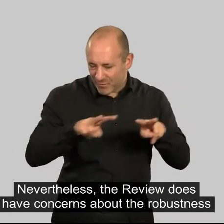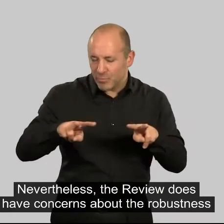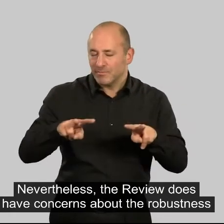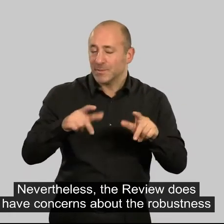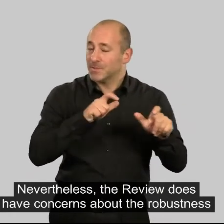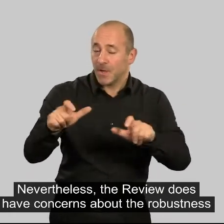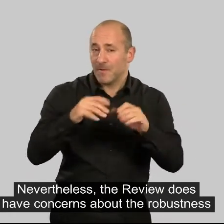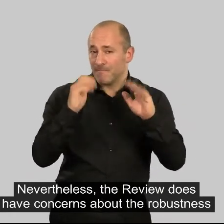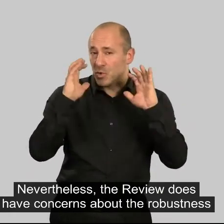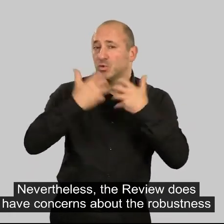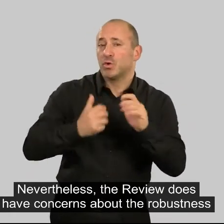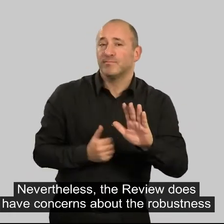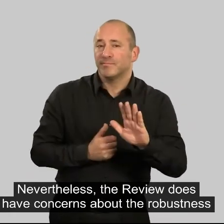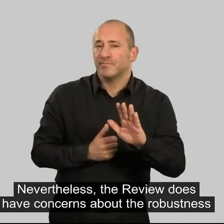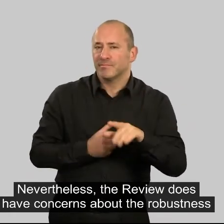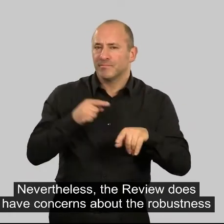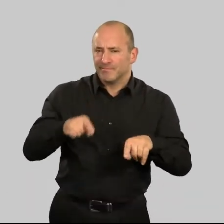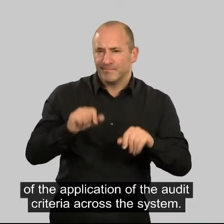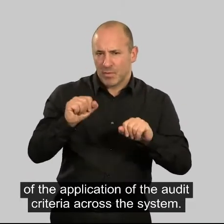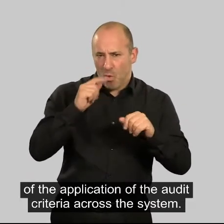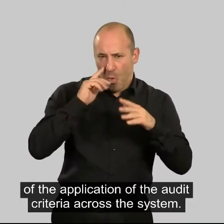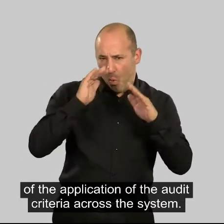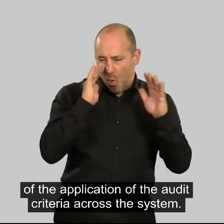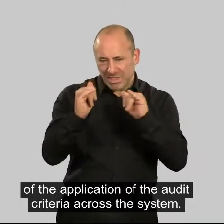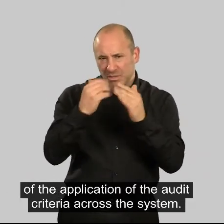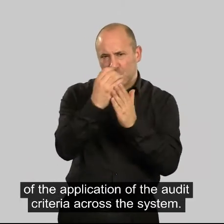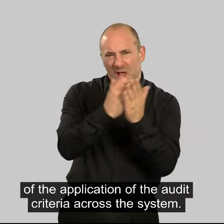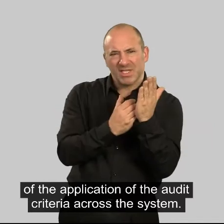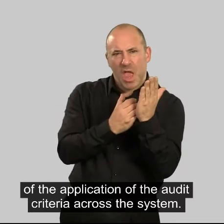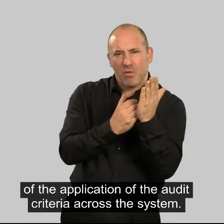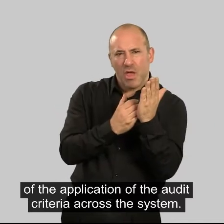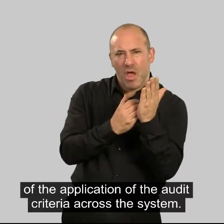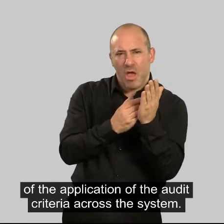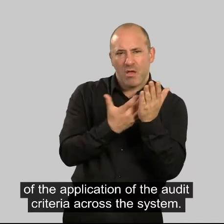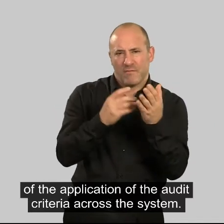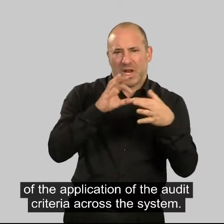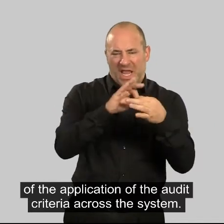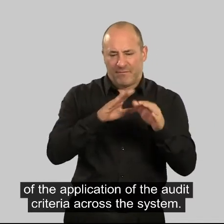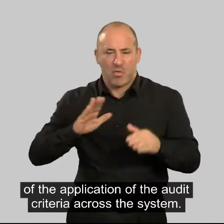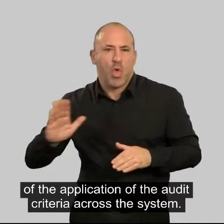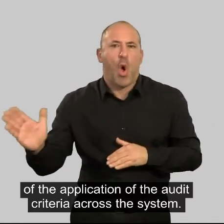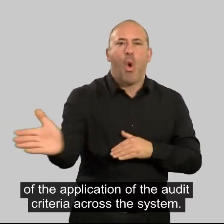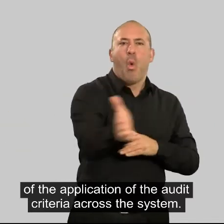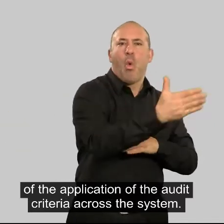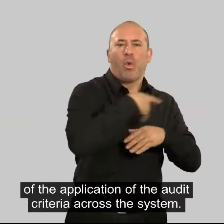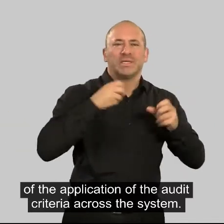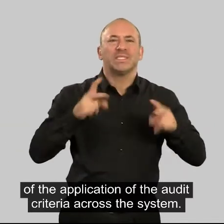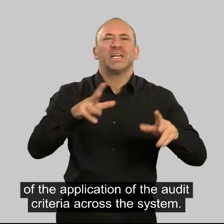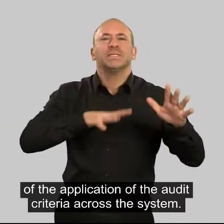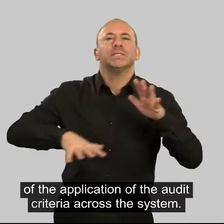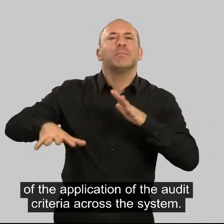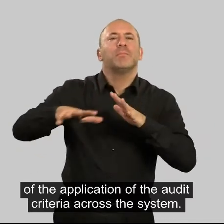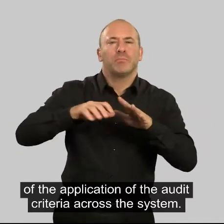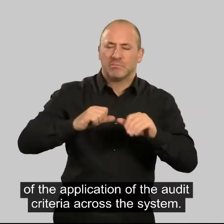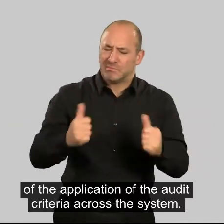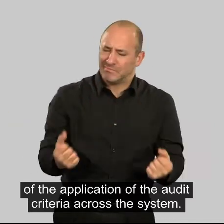Nevertheless, the review does have concerns about the robustness of the application of the audit criteria across the